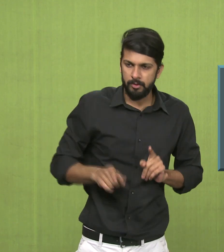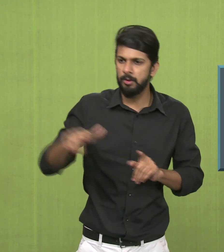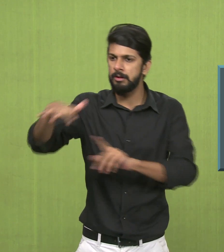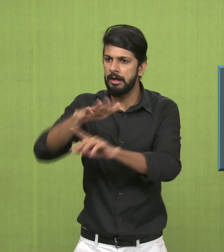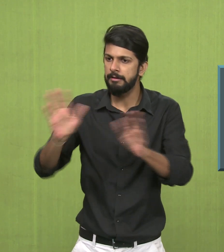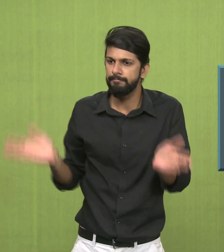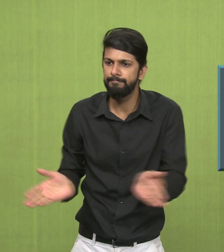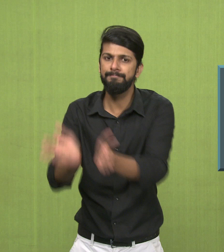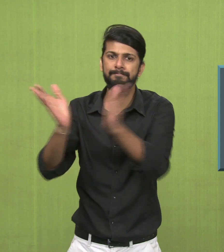neglect.